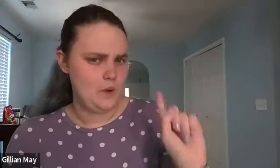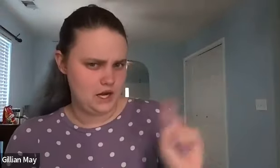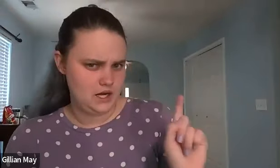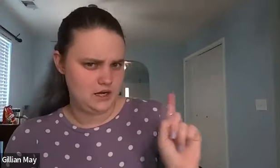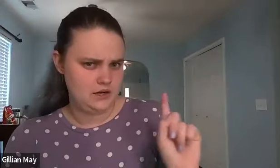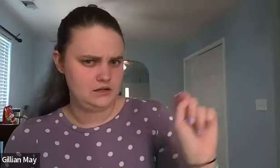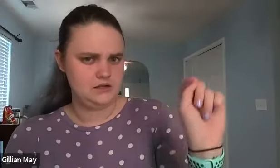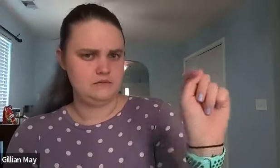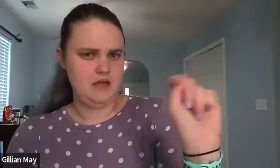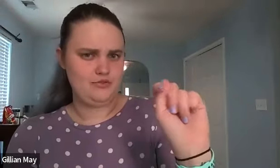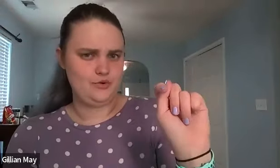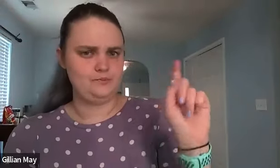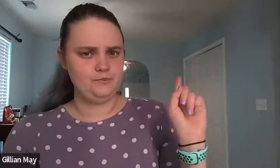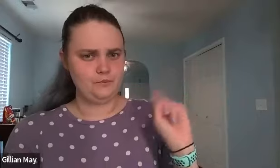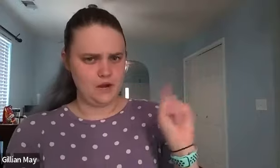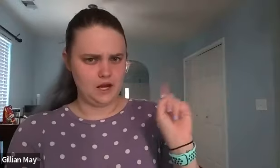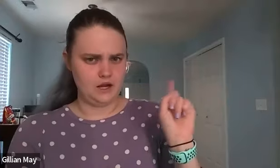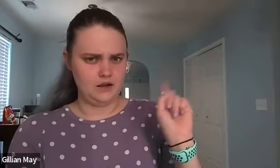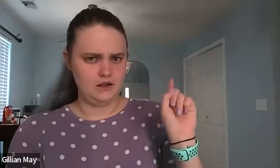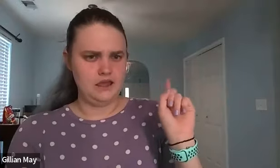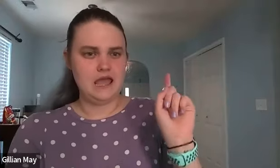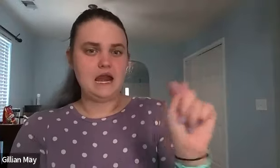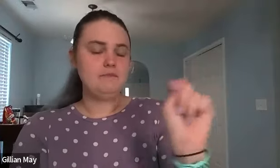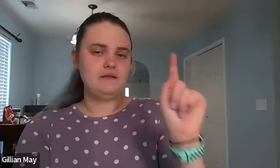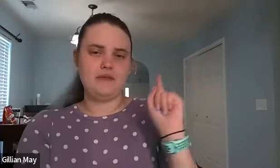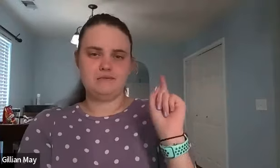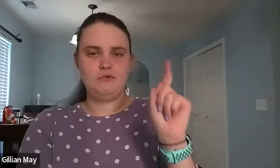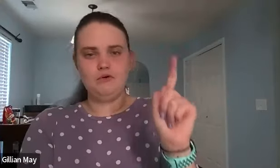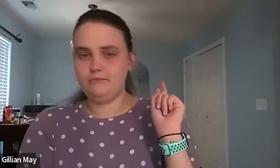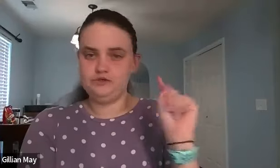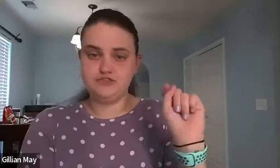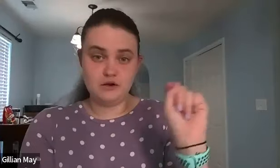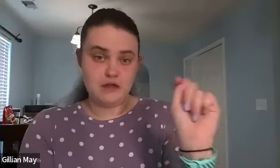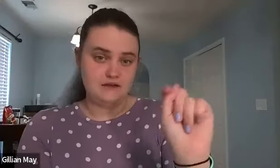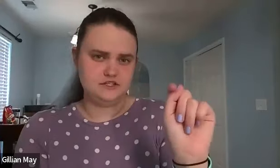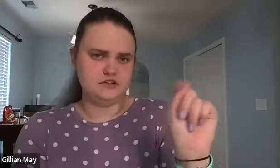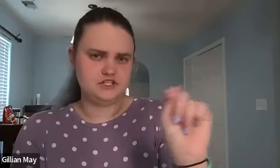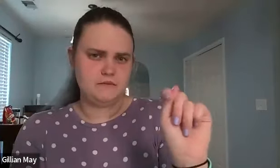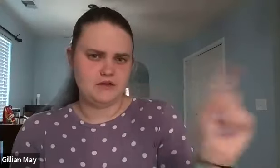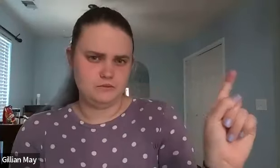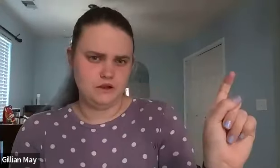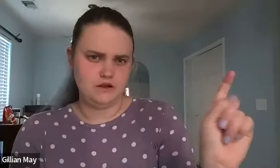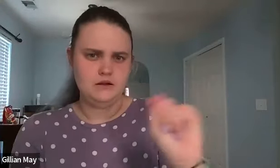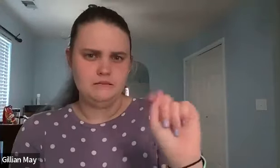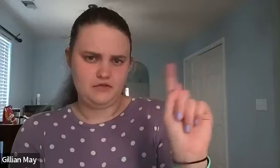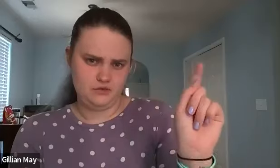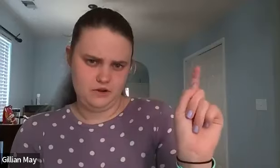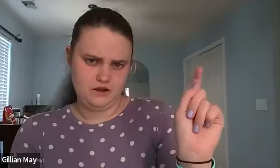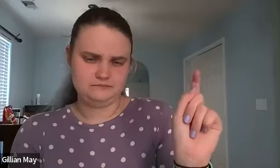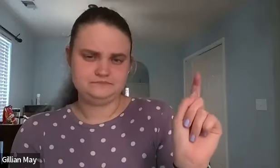where? Bathroom, where? And I'm pulling back more. You don't have to. You can just go bathroom, where? Bathroom, where?